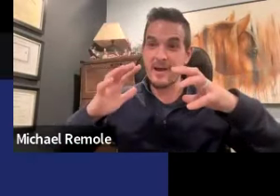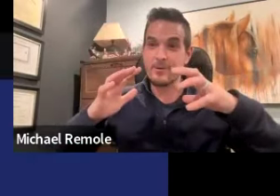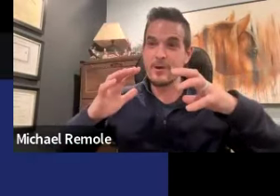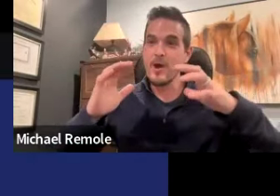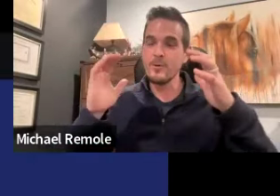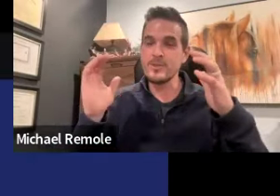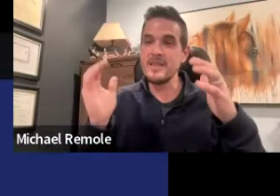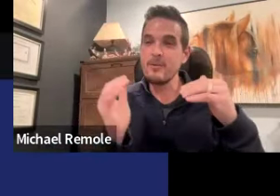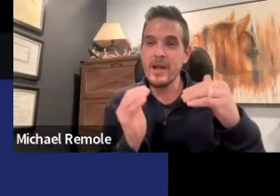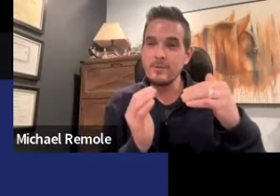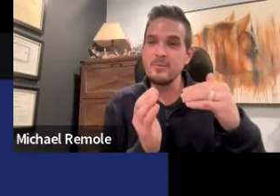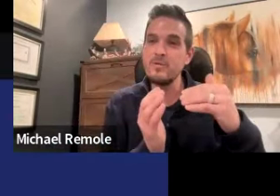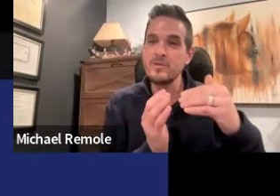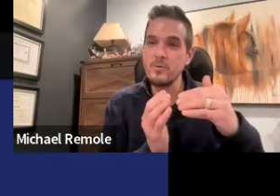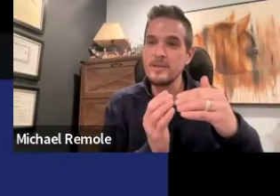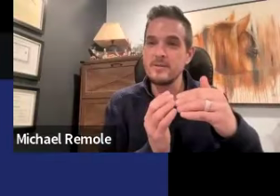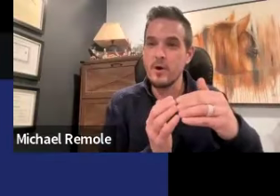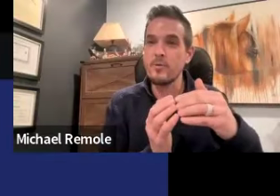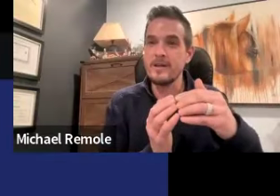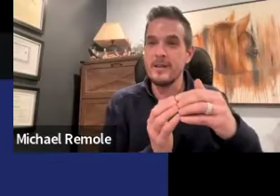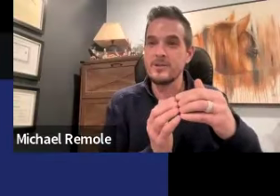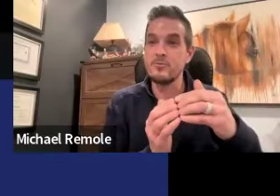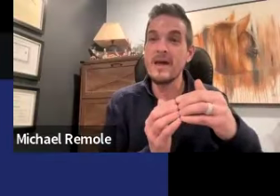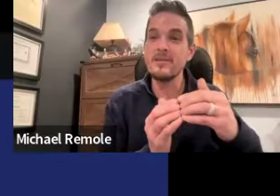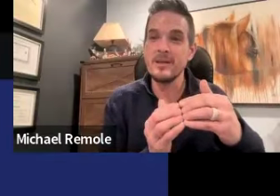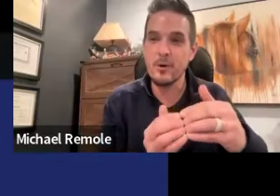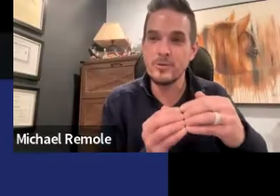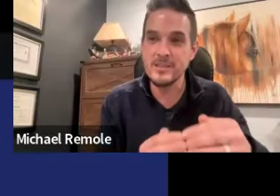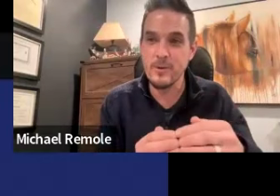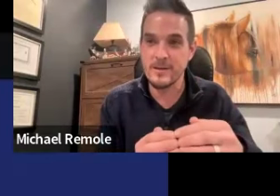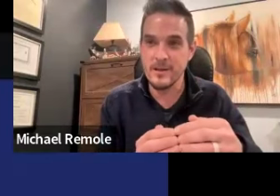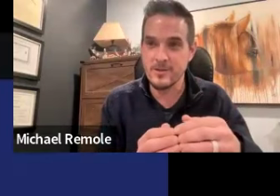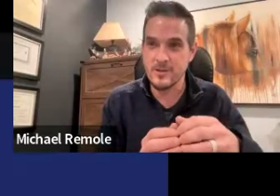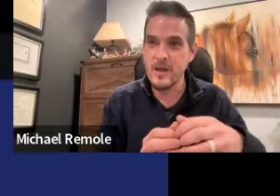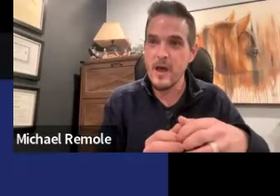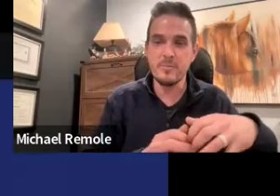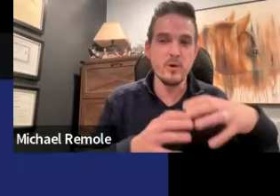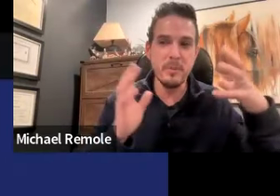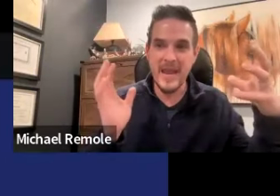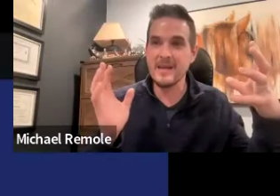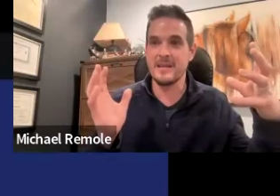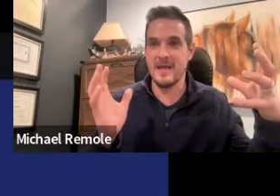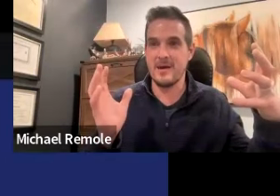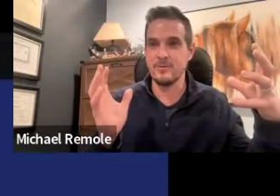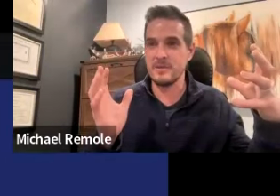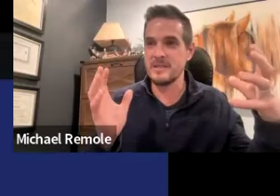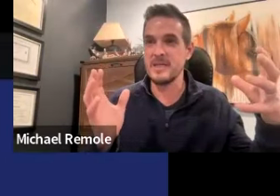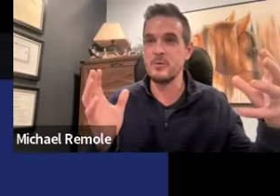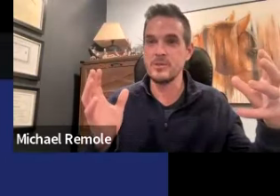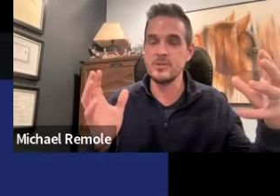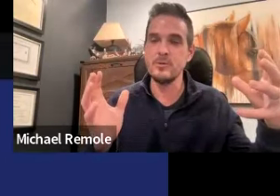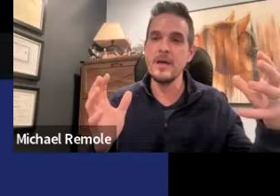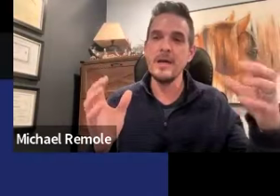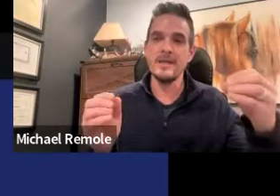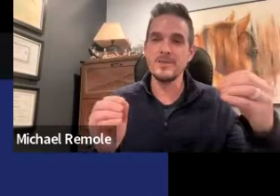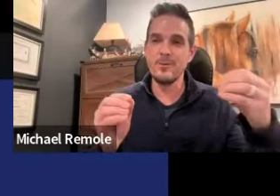activation down, which then they were able to move into a place of co-regulation rather than co-dysregulation of pure panic in the house because they didn't